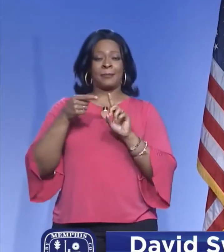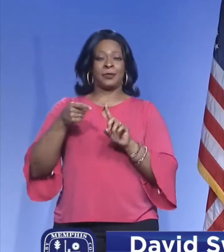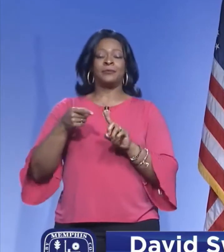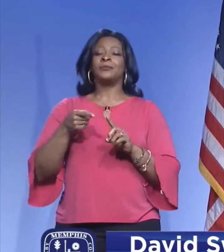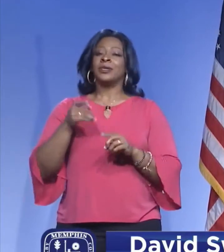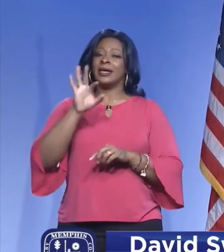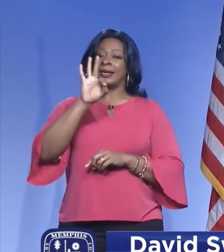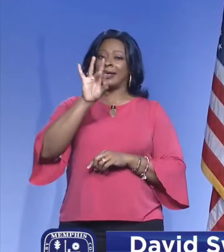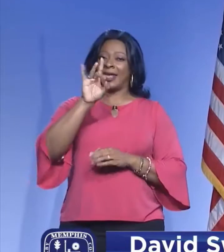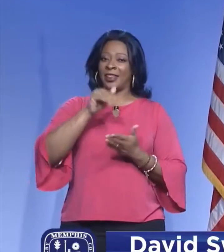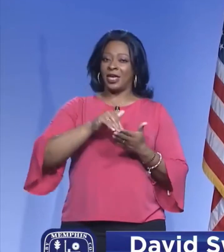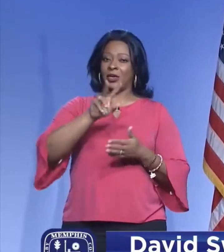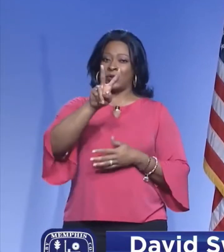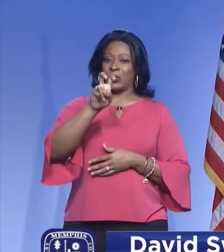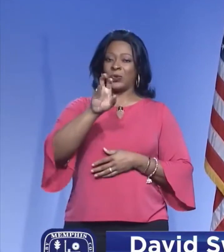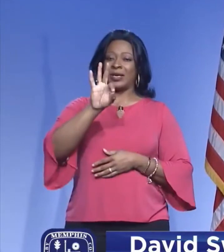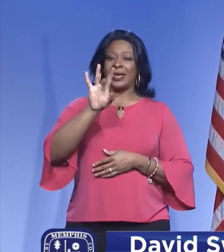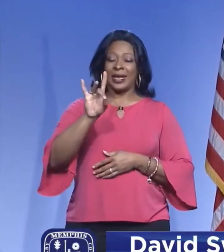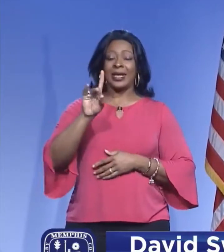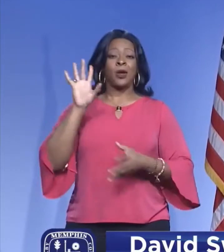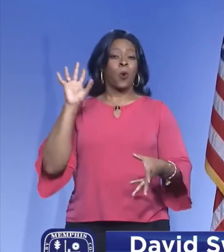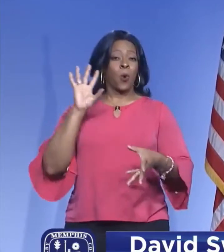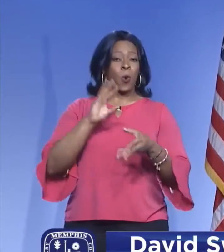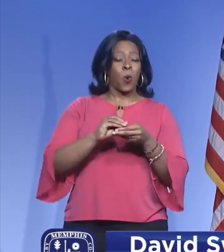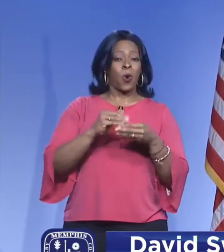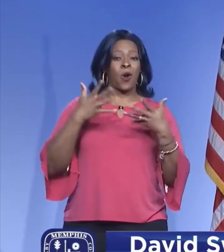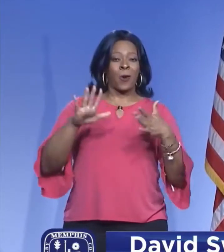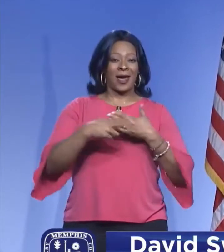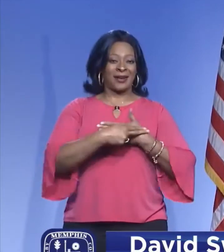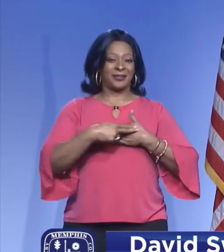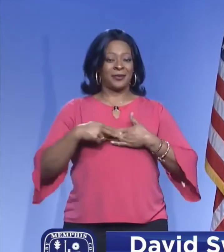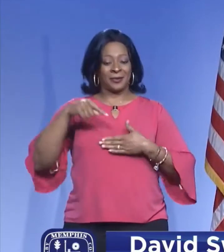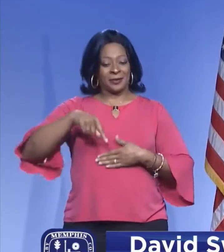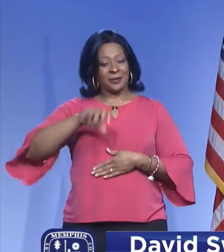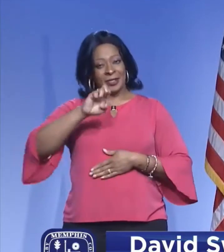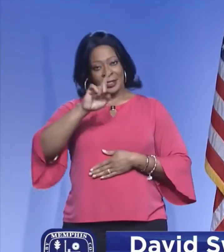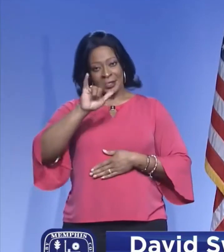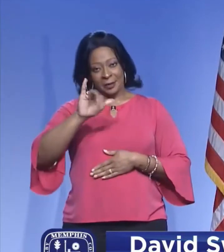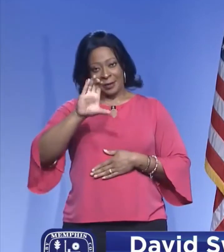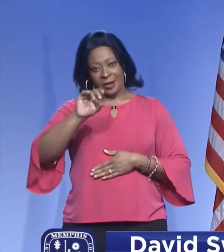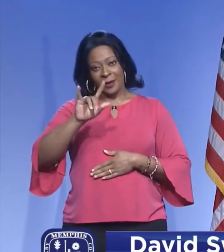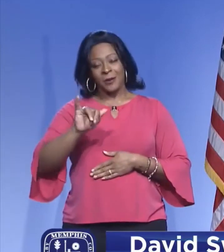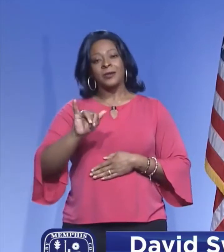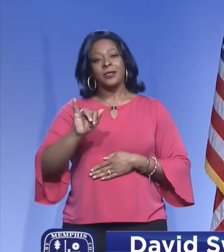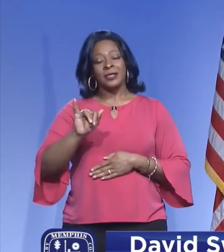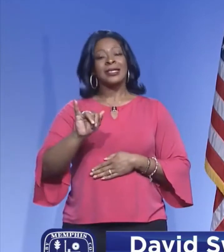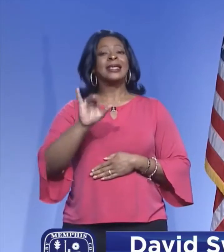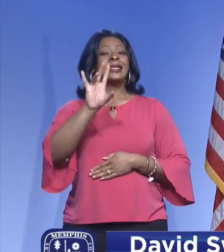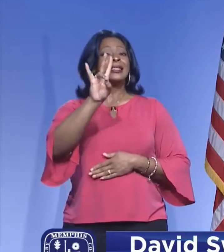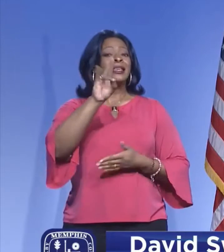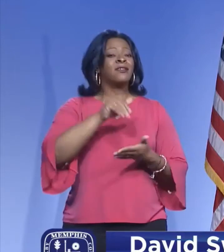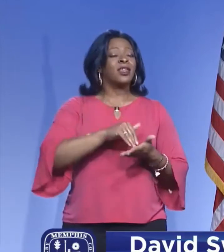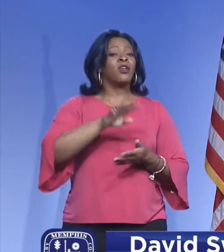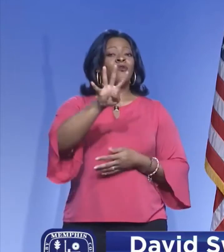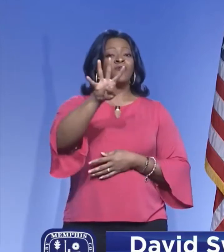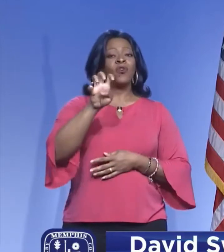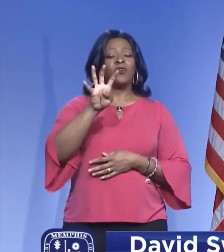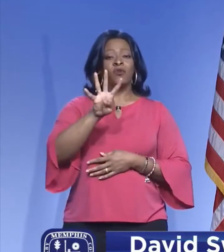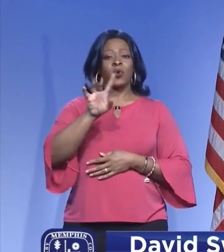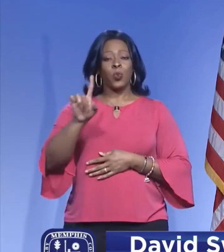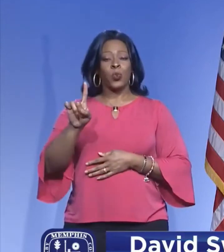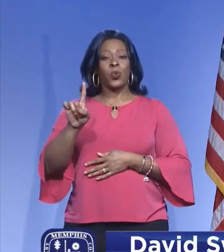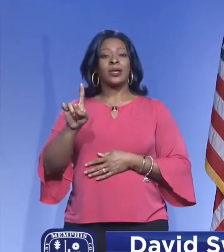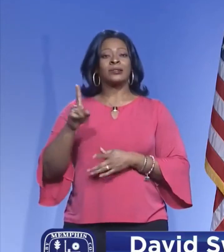at 98,298 cases that have been diagnosed here in Shelby County. We've had 7,441